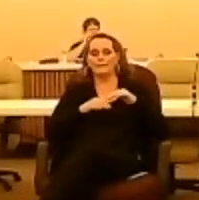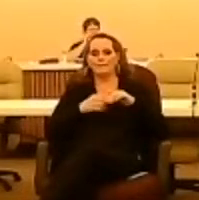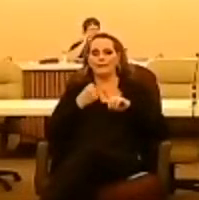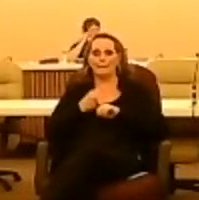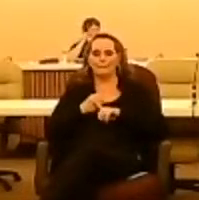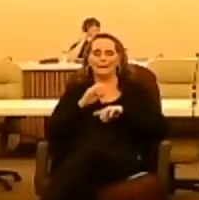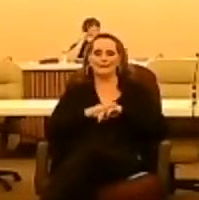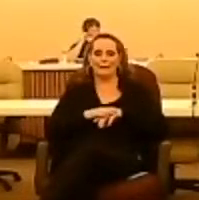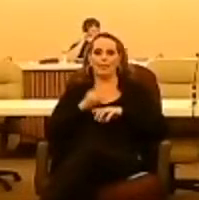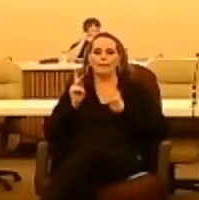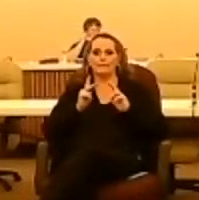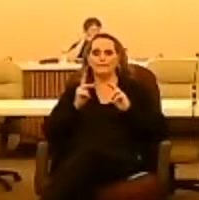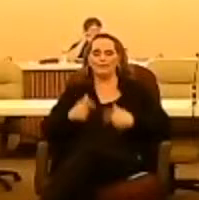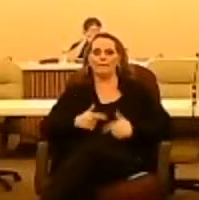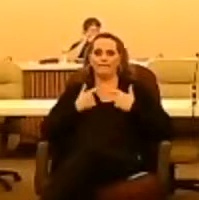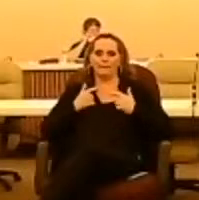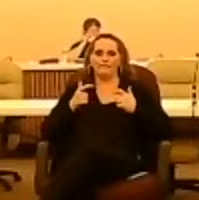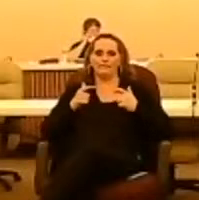residents.